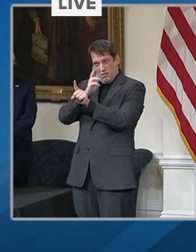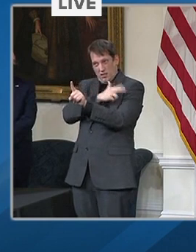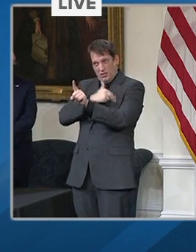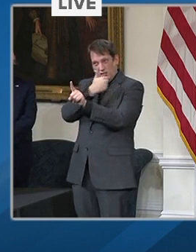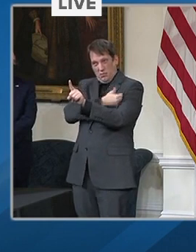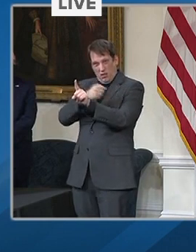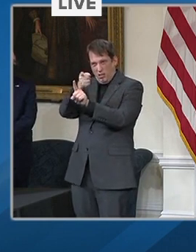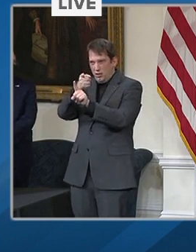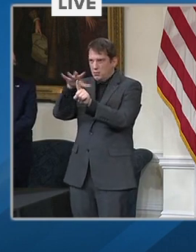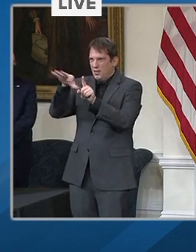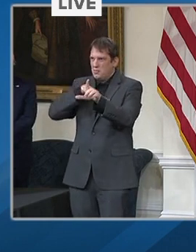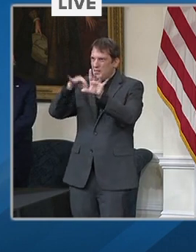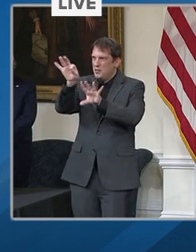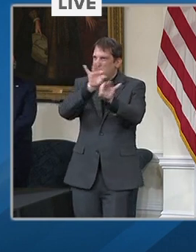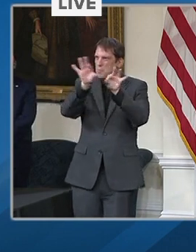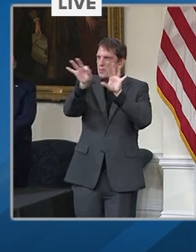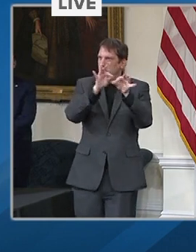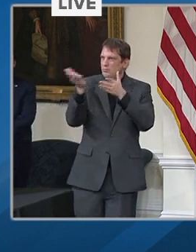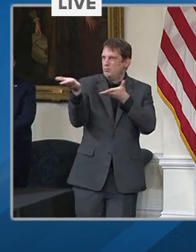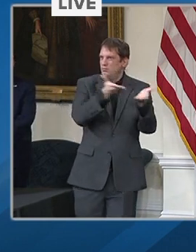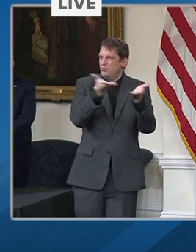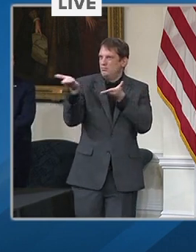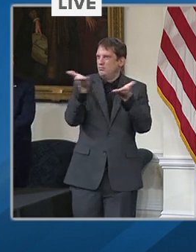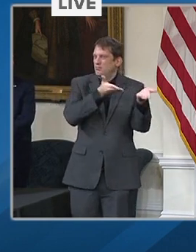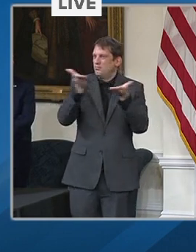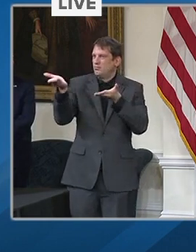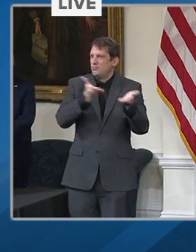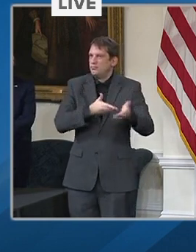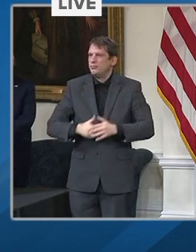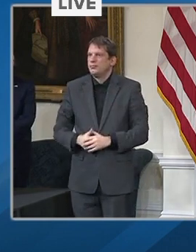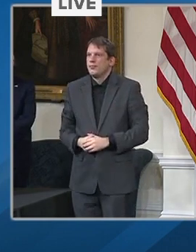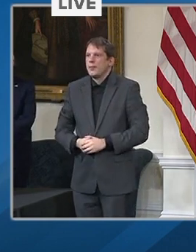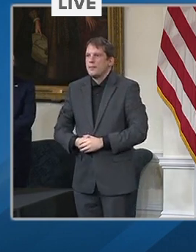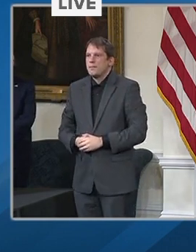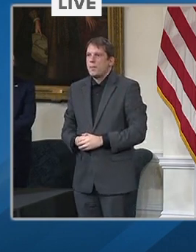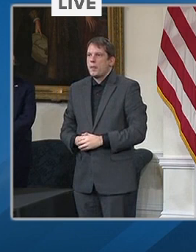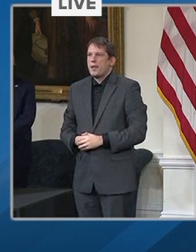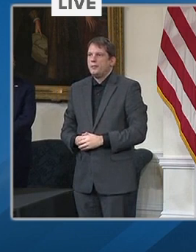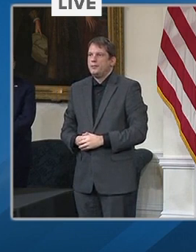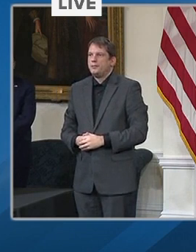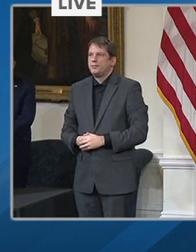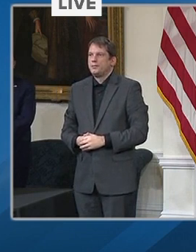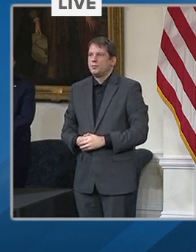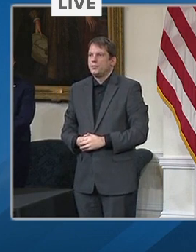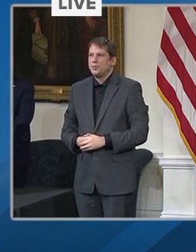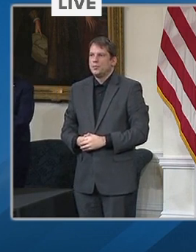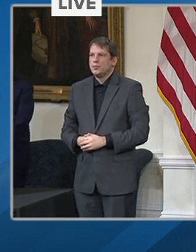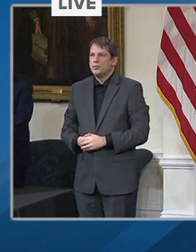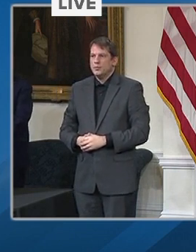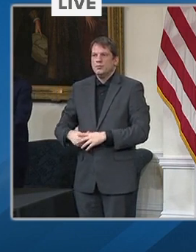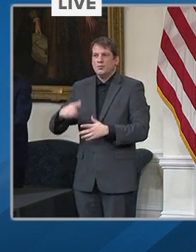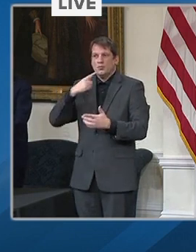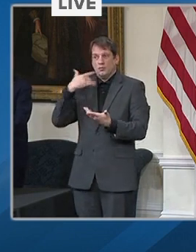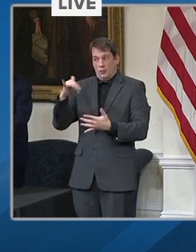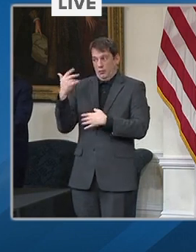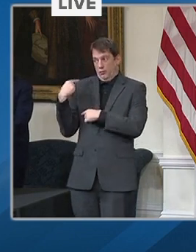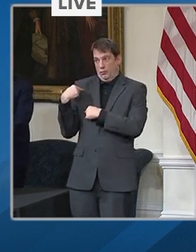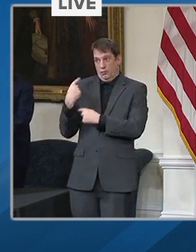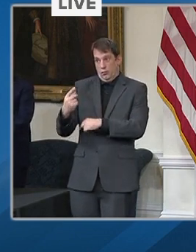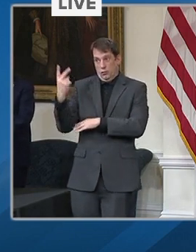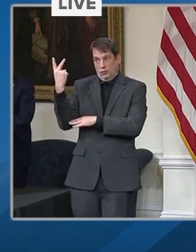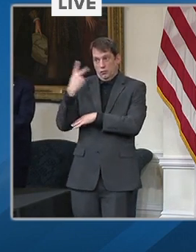on our roadways so far this year, including 500 in the last 2 days in this winter storm. I'm especially proud of